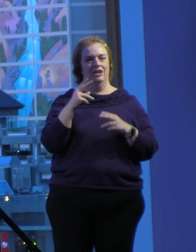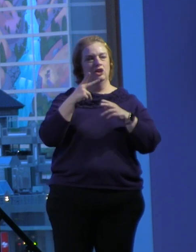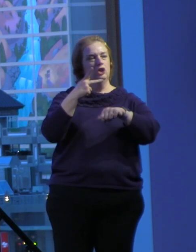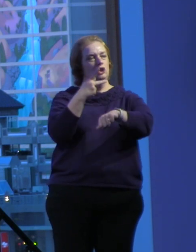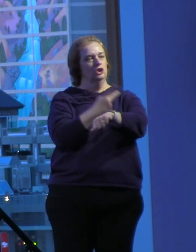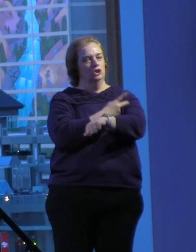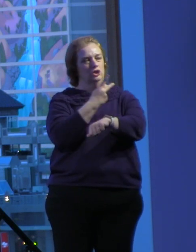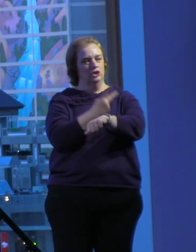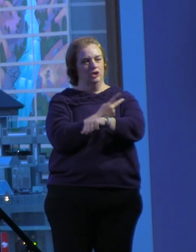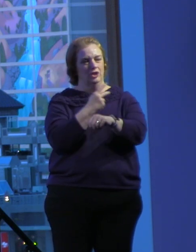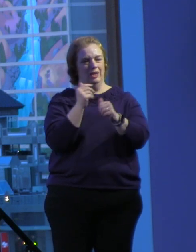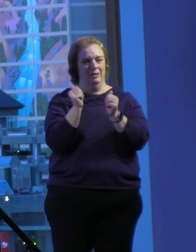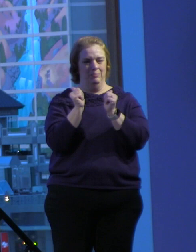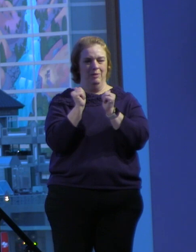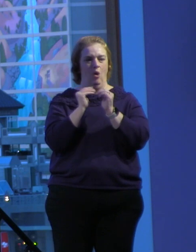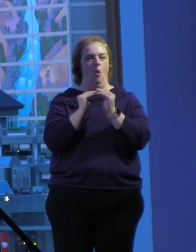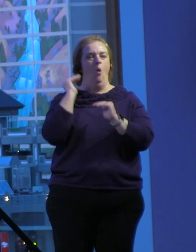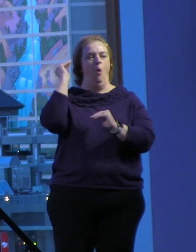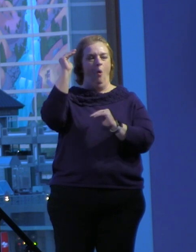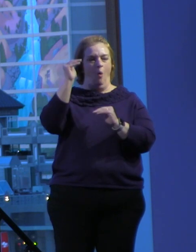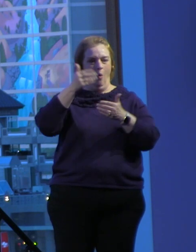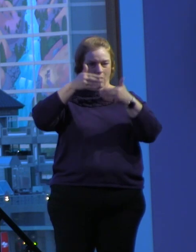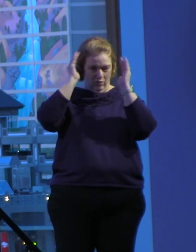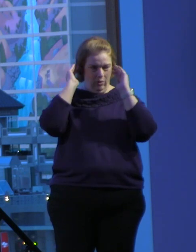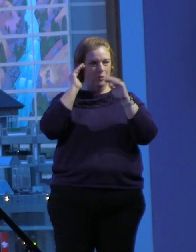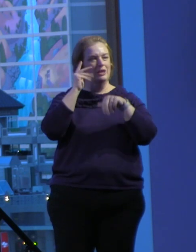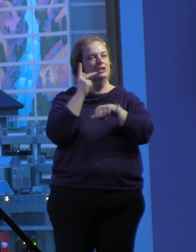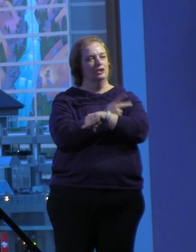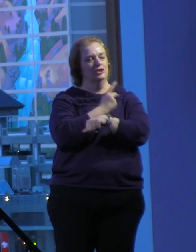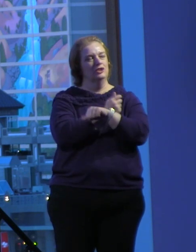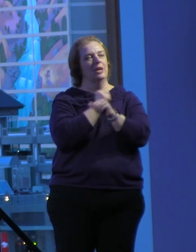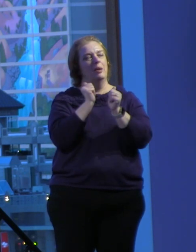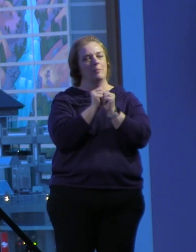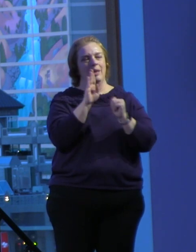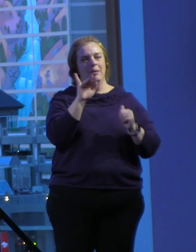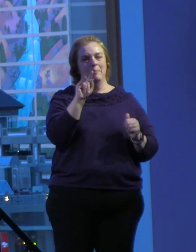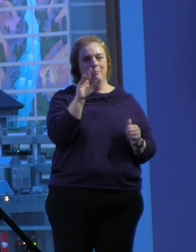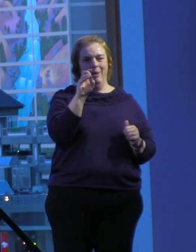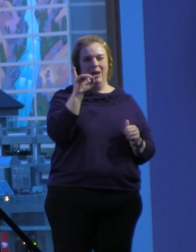their iPhone. So that's what the summer is going to be like.